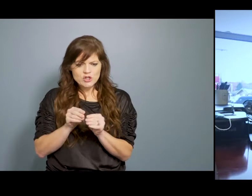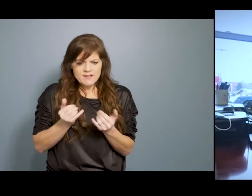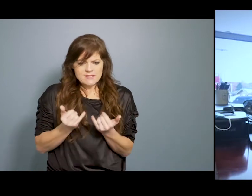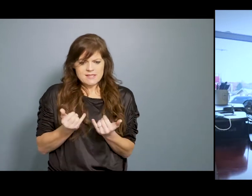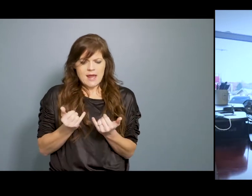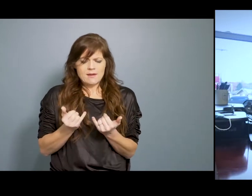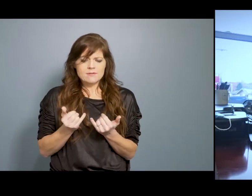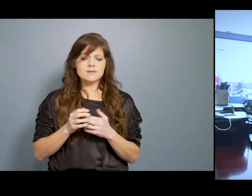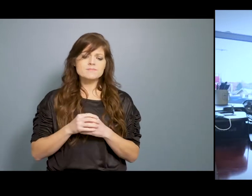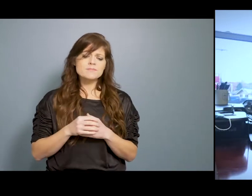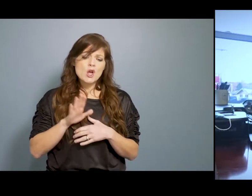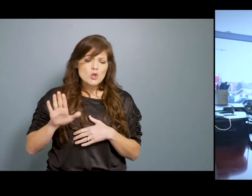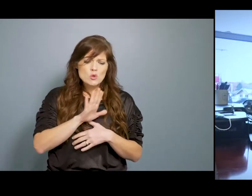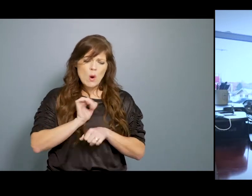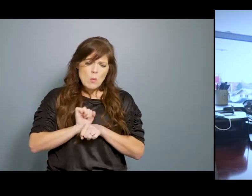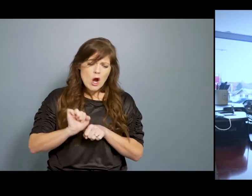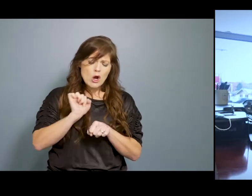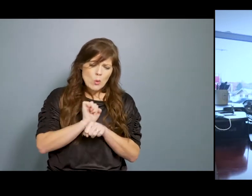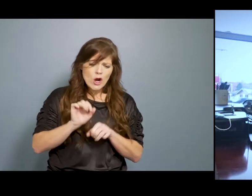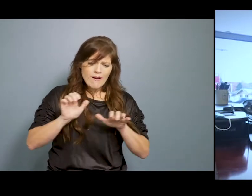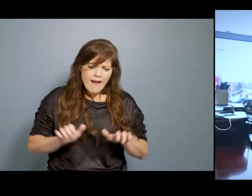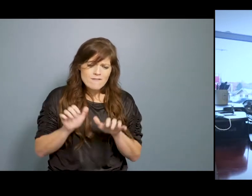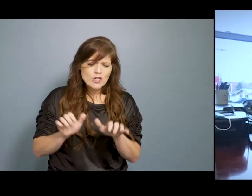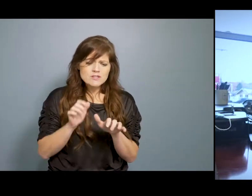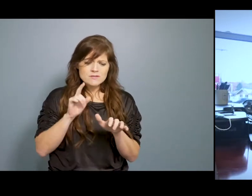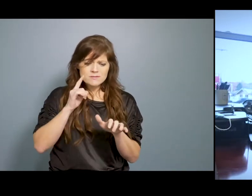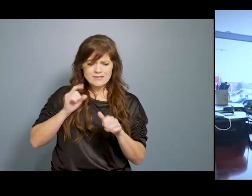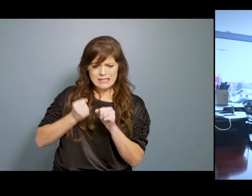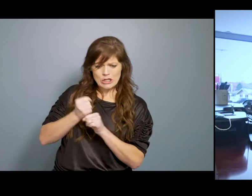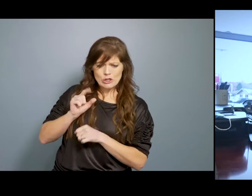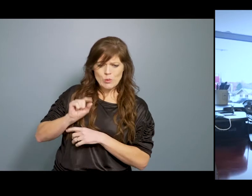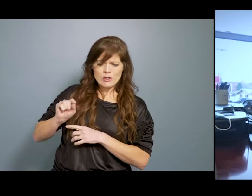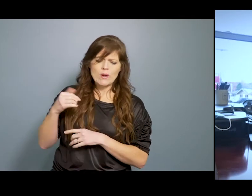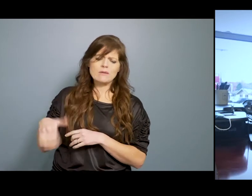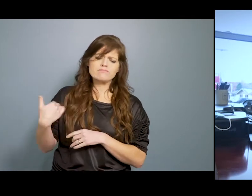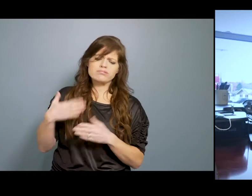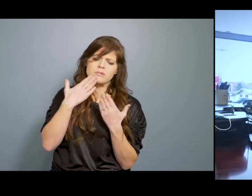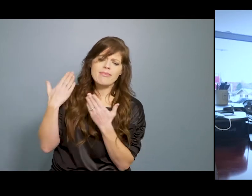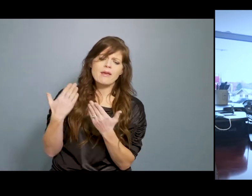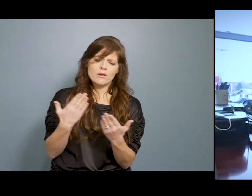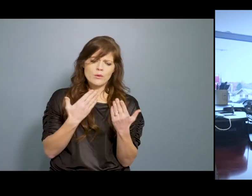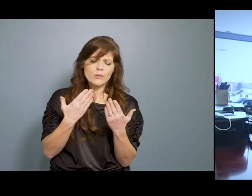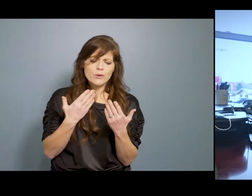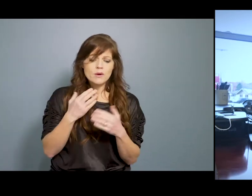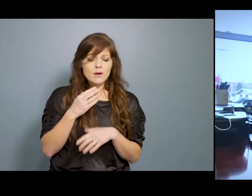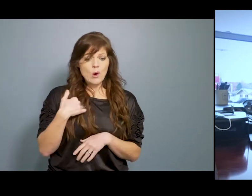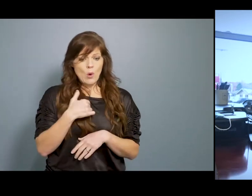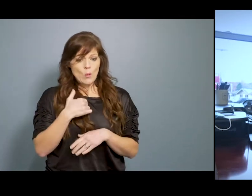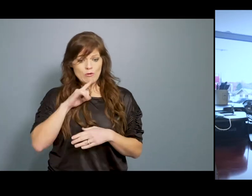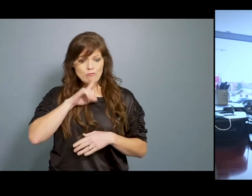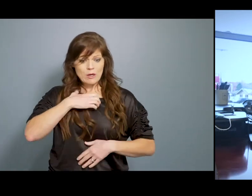for all the hard work in 2020, and we wish you the very best and most success in this spring